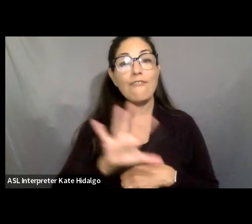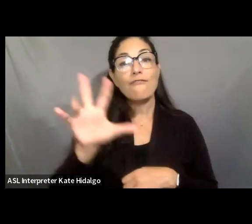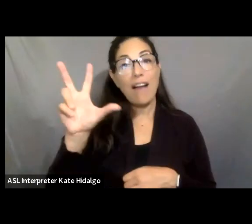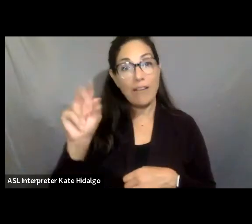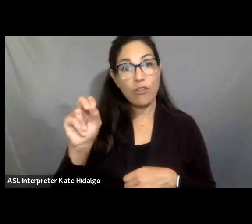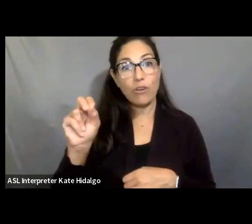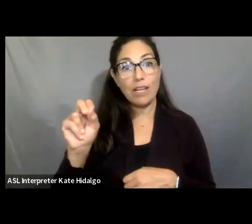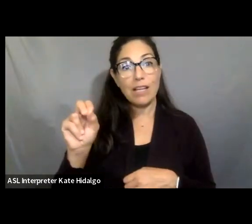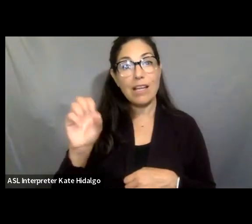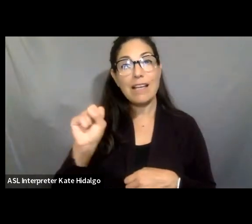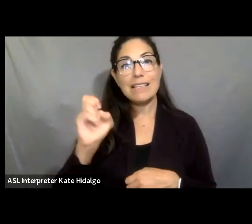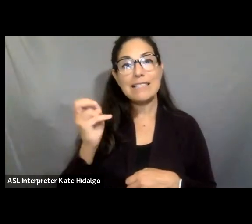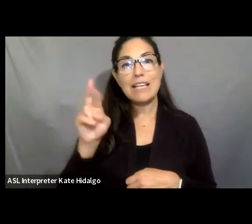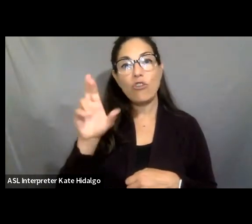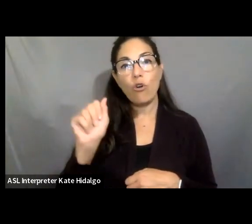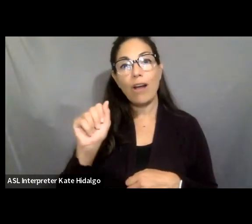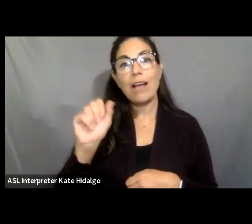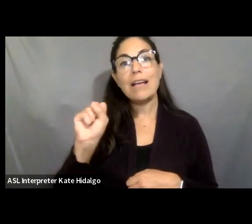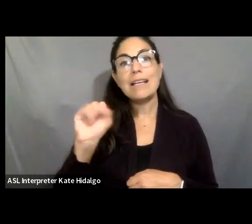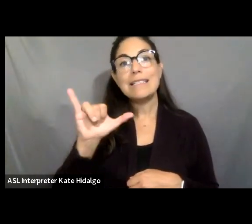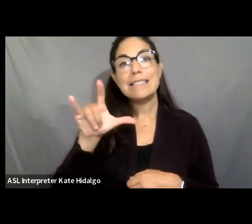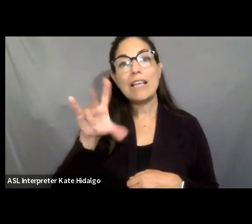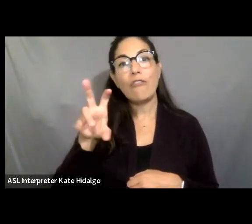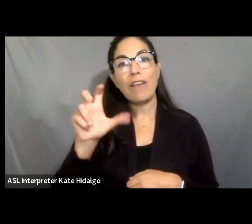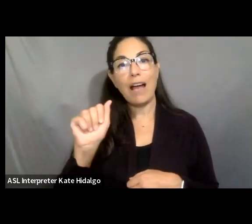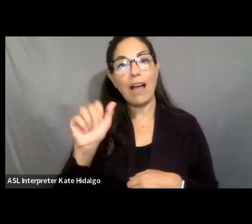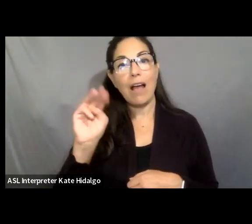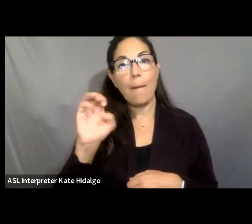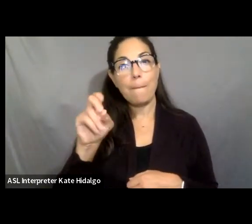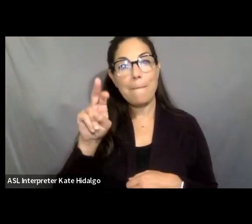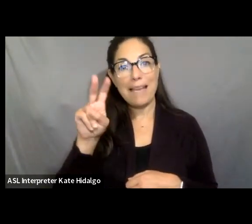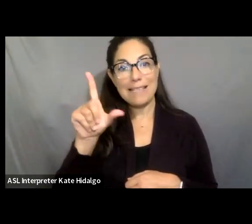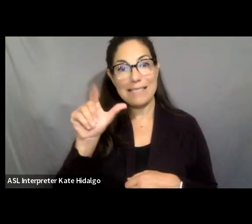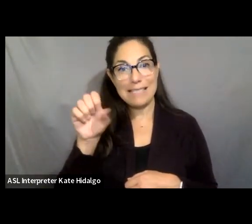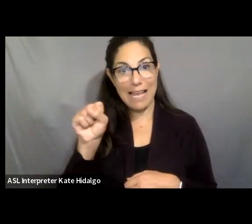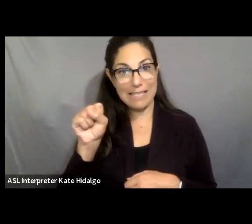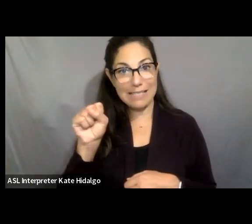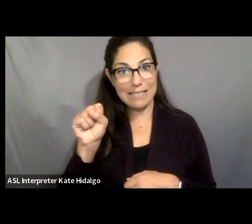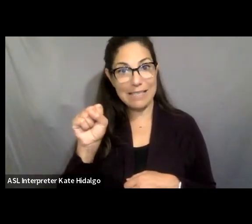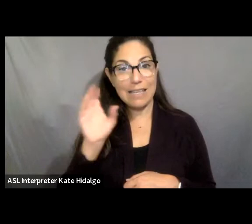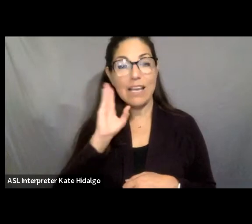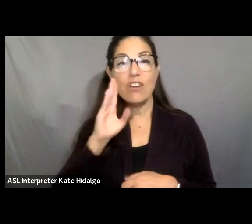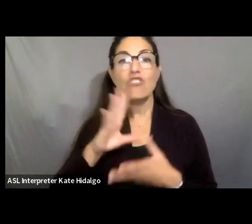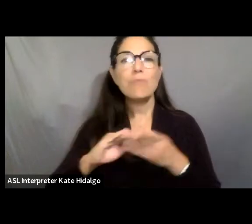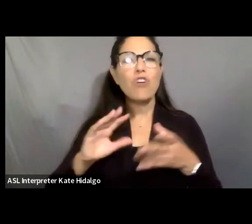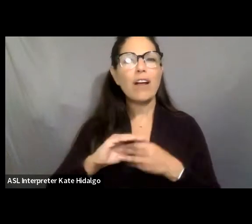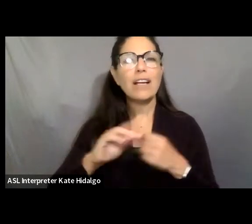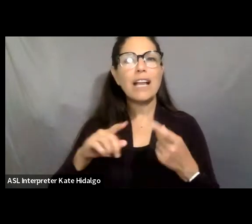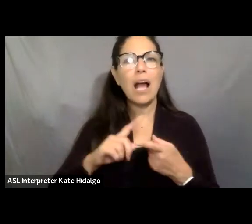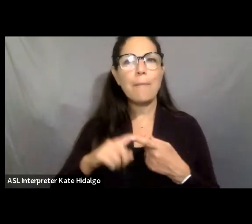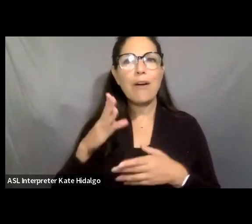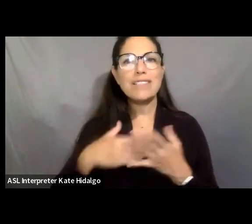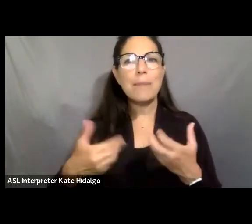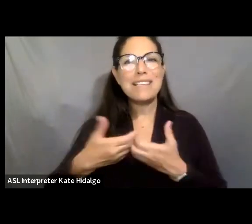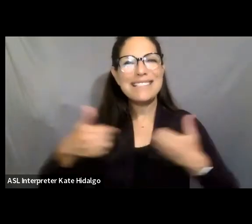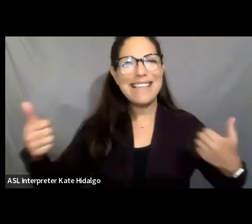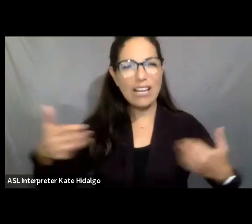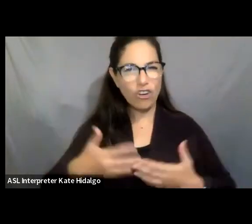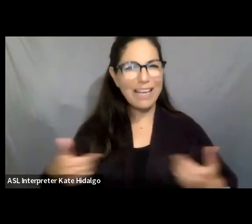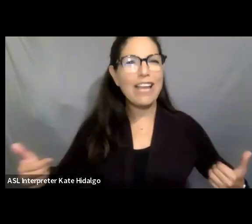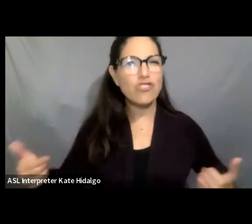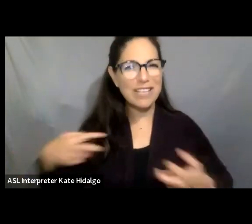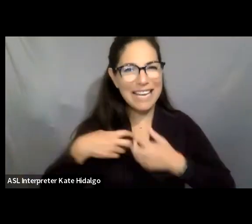It's the Senora Sylvia Mendez, and she's going to be talking about some segregation issues that